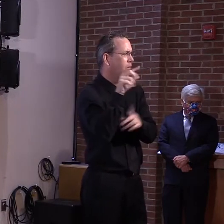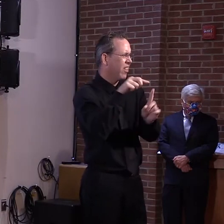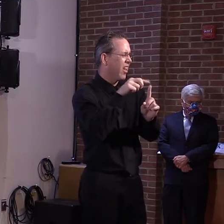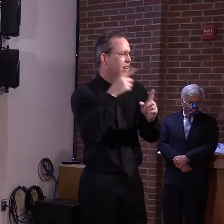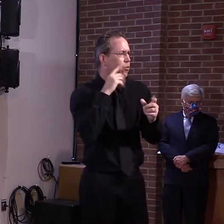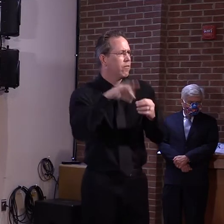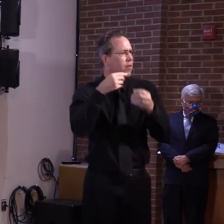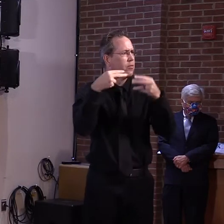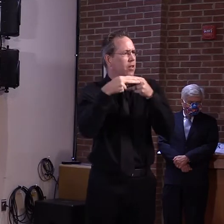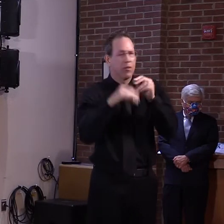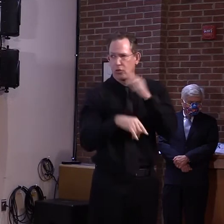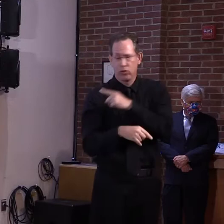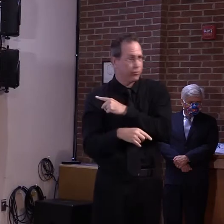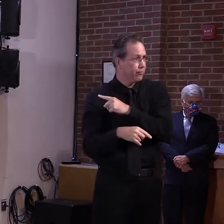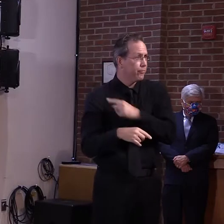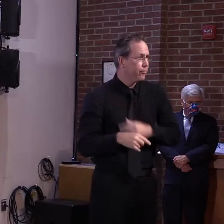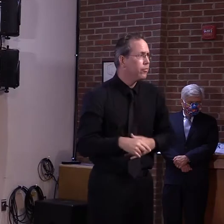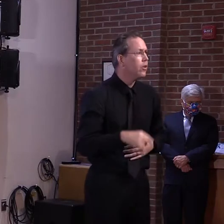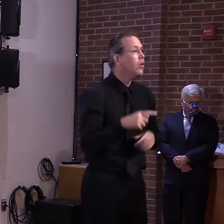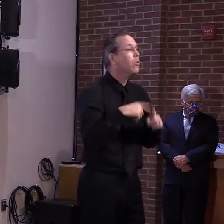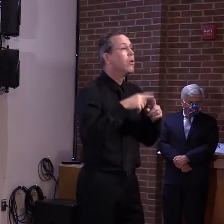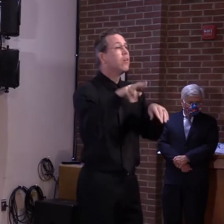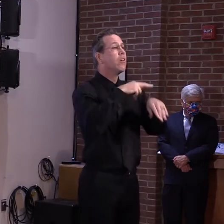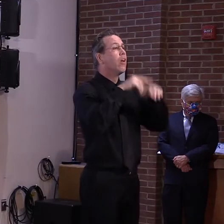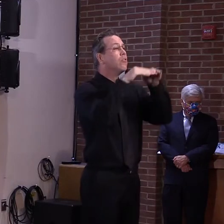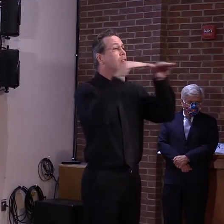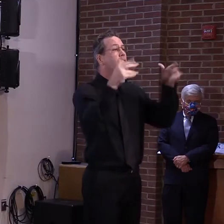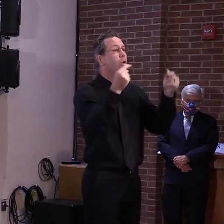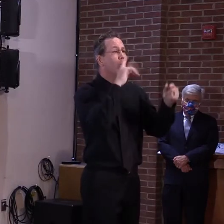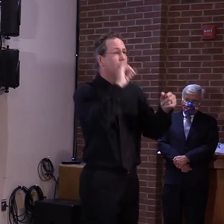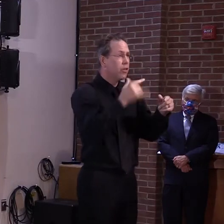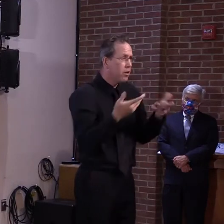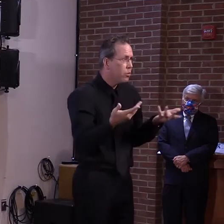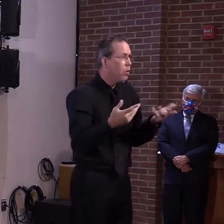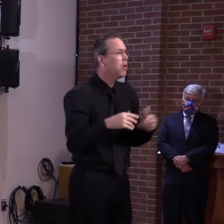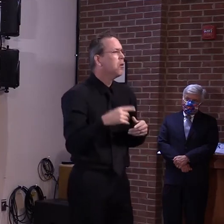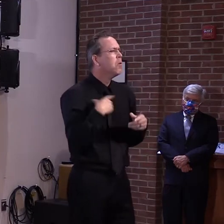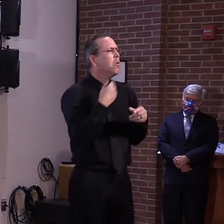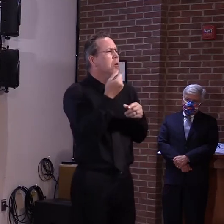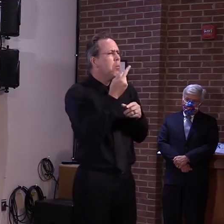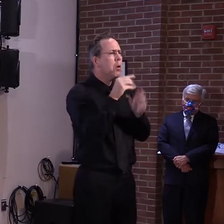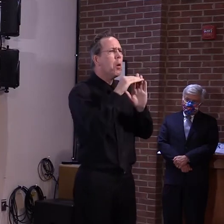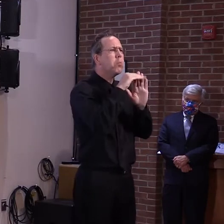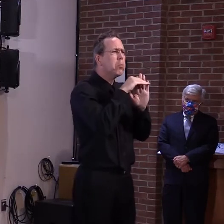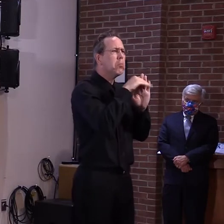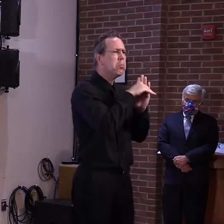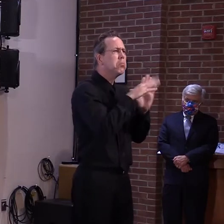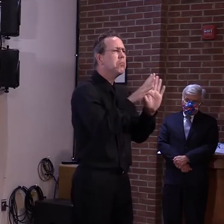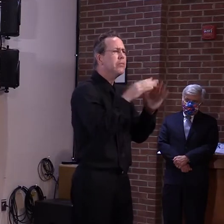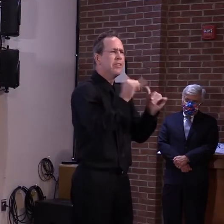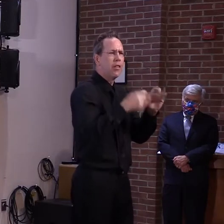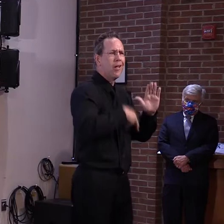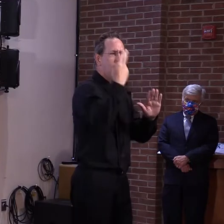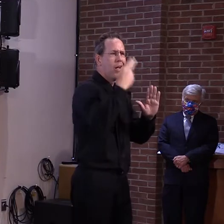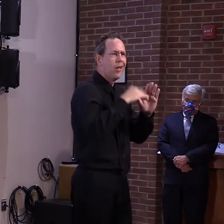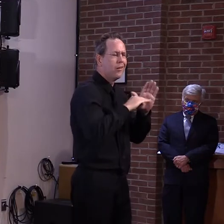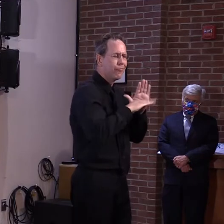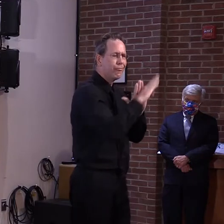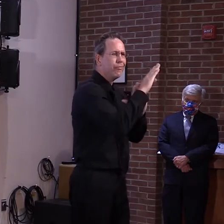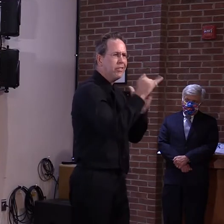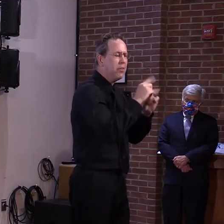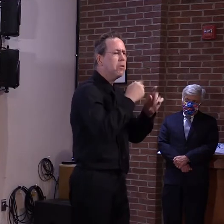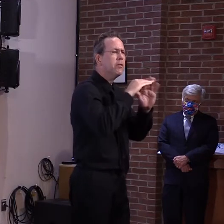peak that we experienced over the summer. However, cases still do remain high, between 40,000 to 50,000 new